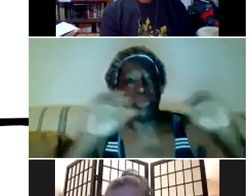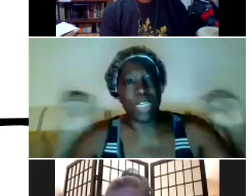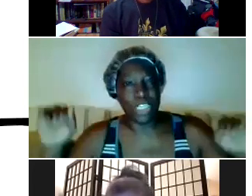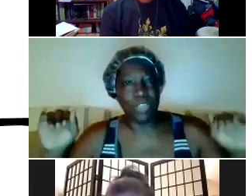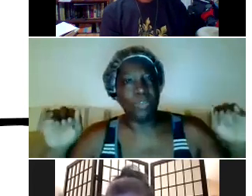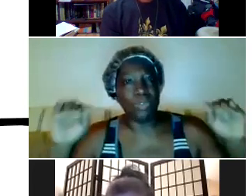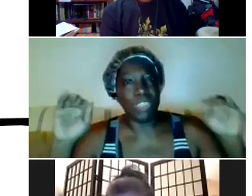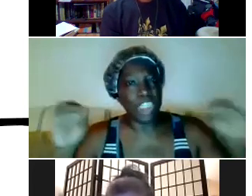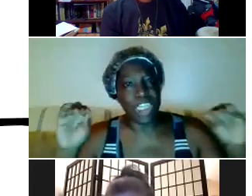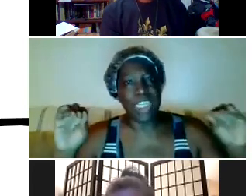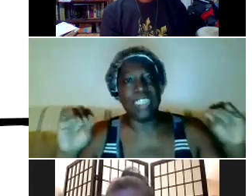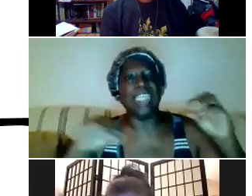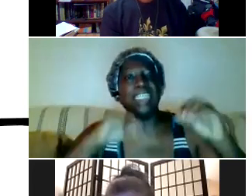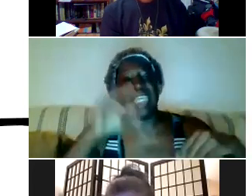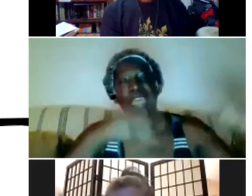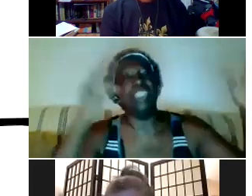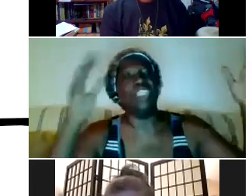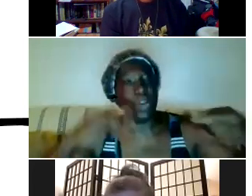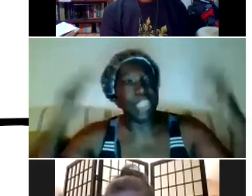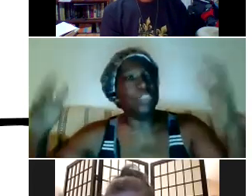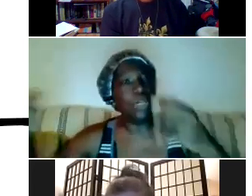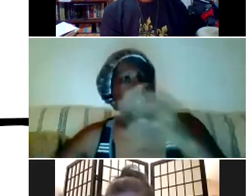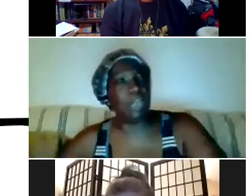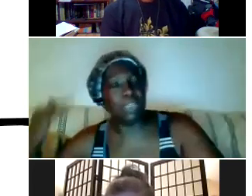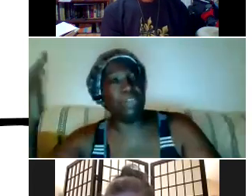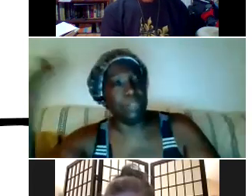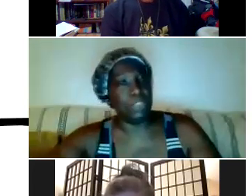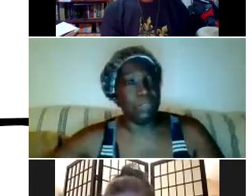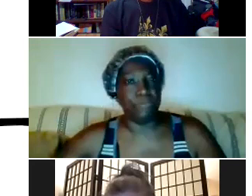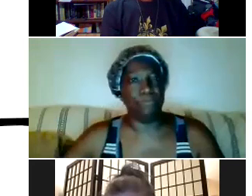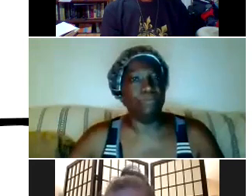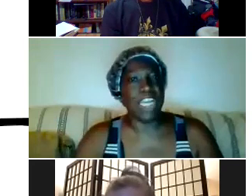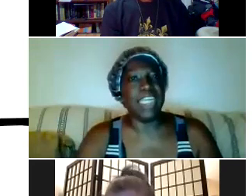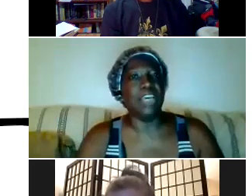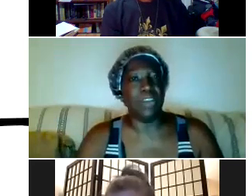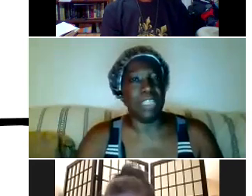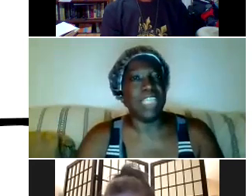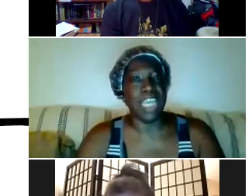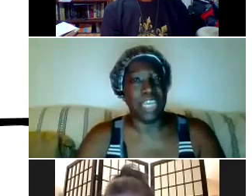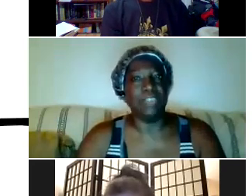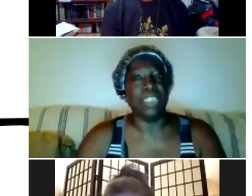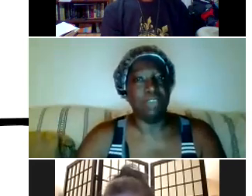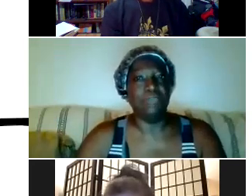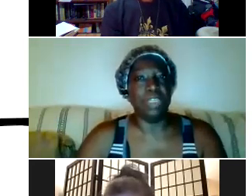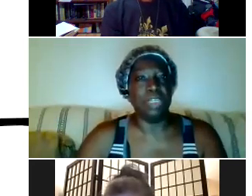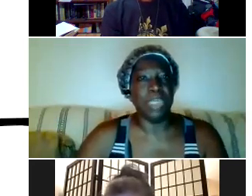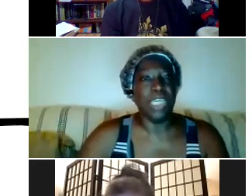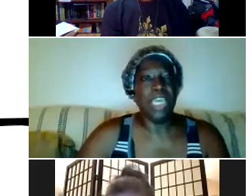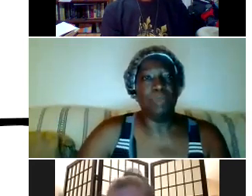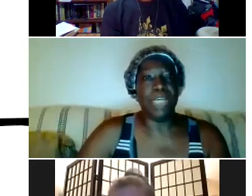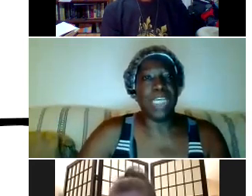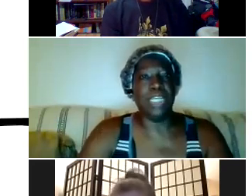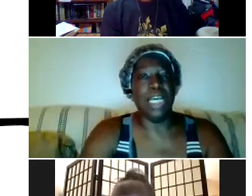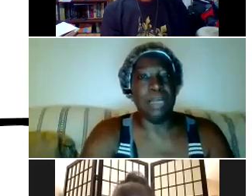the original teachings, and then, you know, as you go along, you'll find out all of that other stuff. You know what I